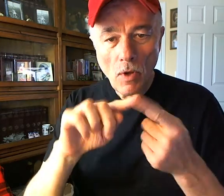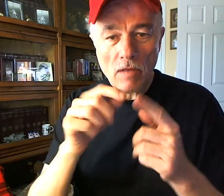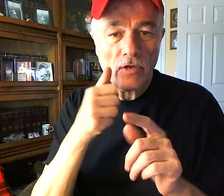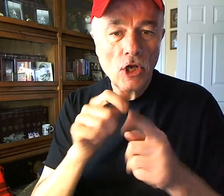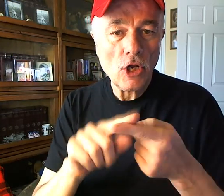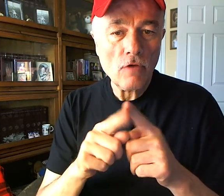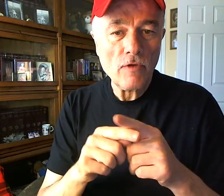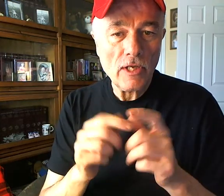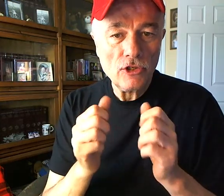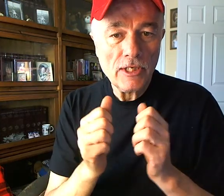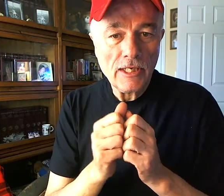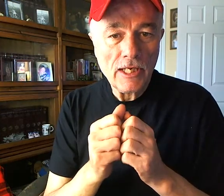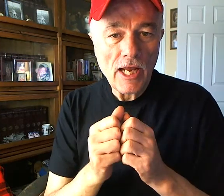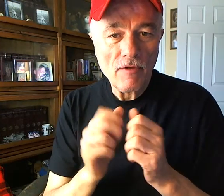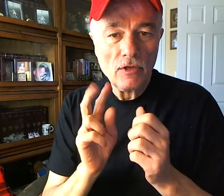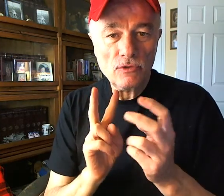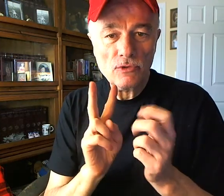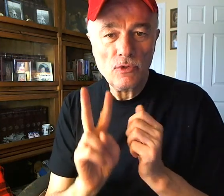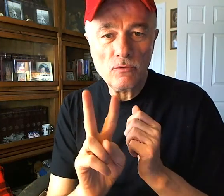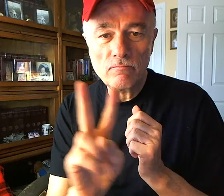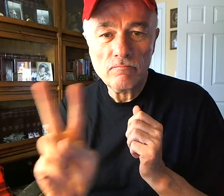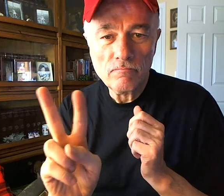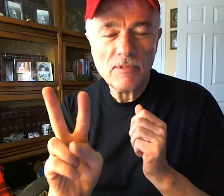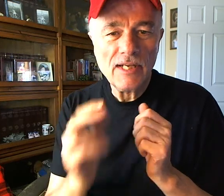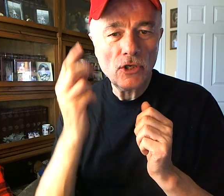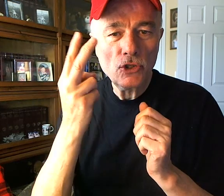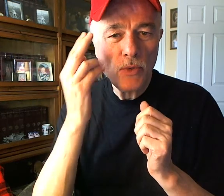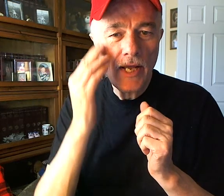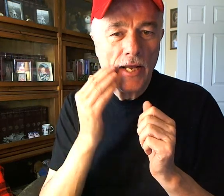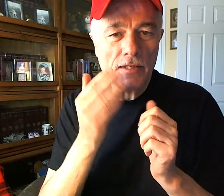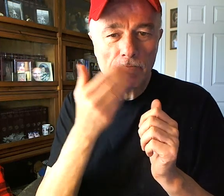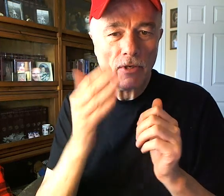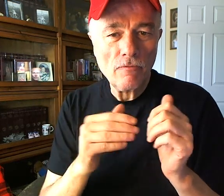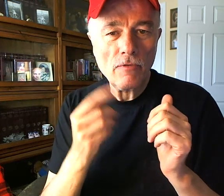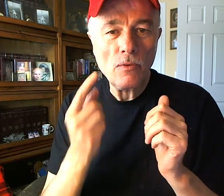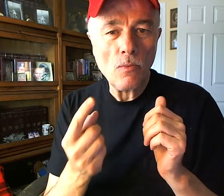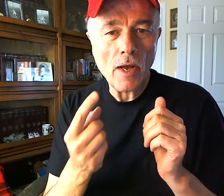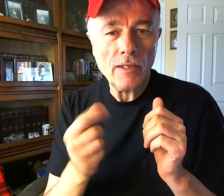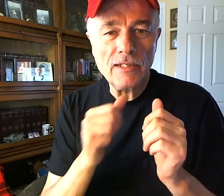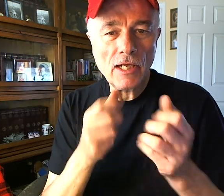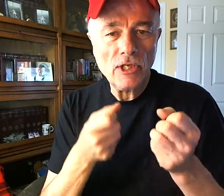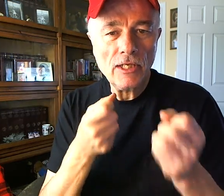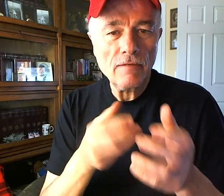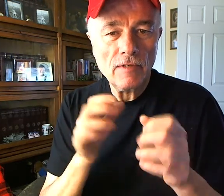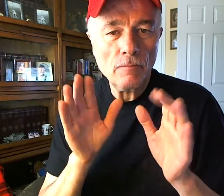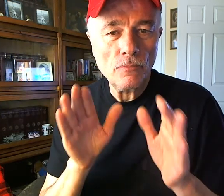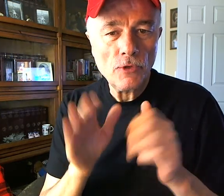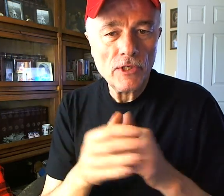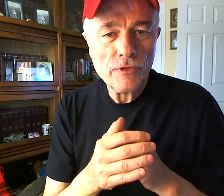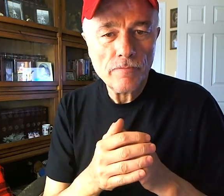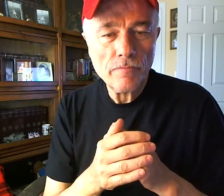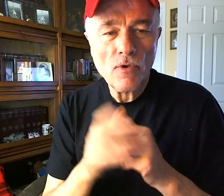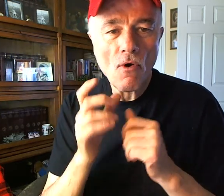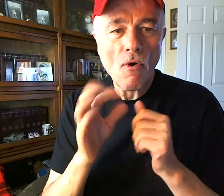home inspections. And then there's a Hearns inspection. That wasn't in the report. You want it done right? Start with my